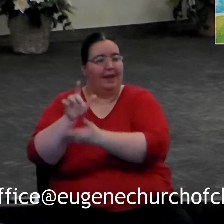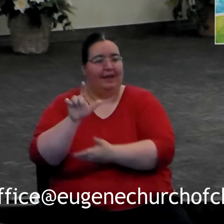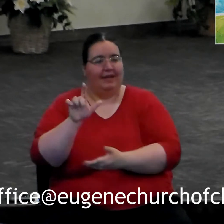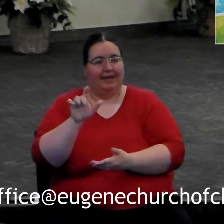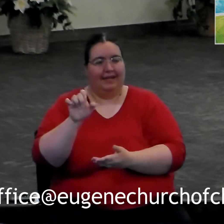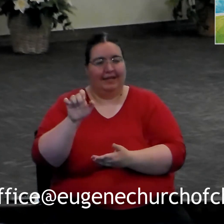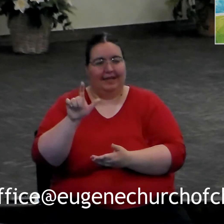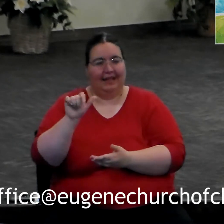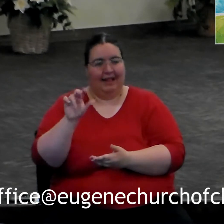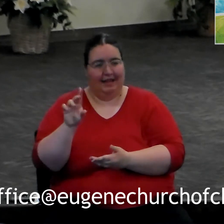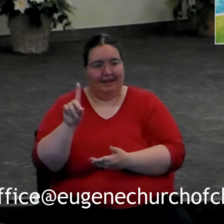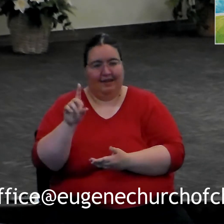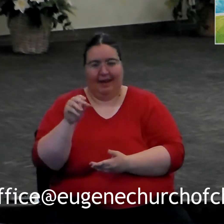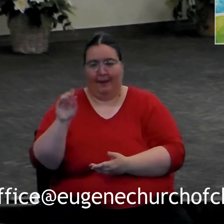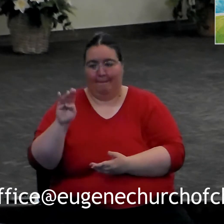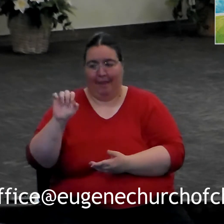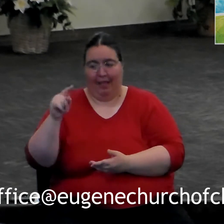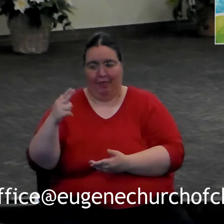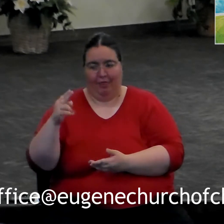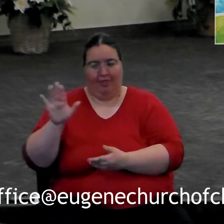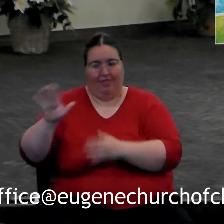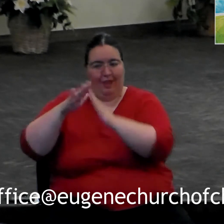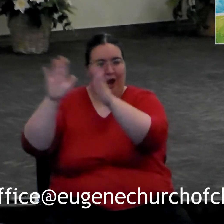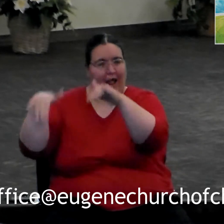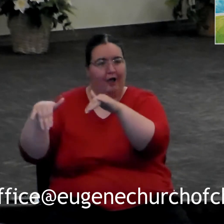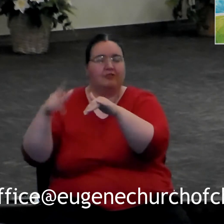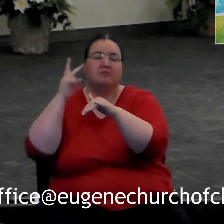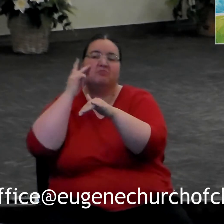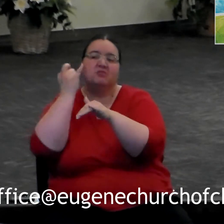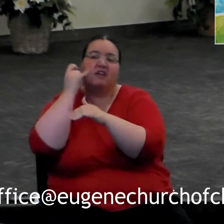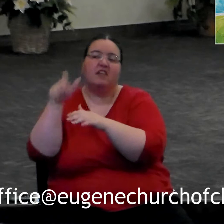And I thought to myself for just a moment, kind of ready to go home.